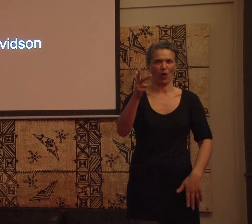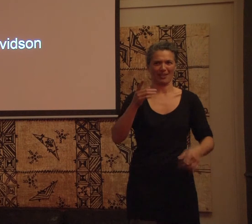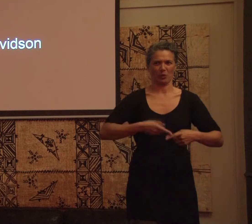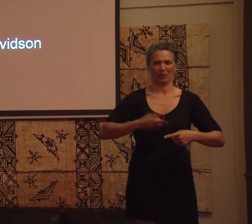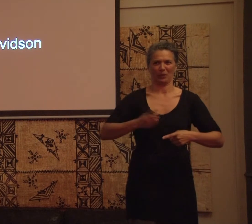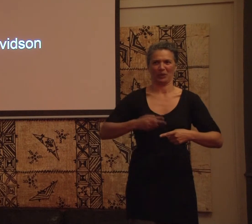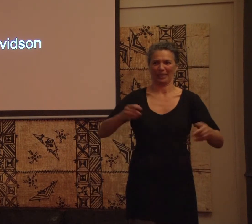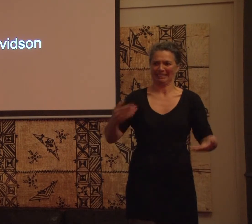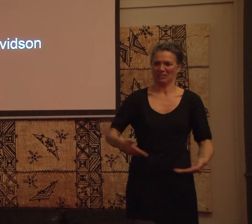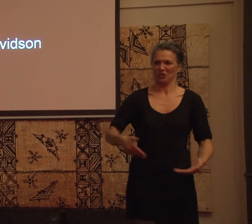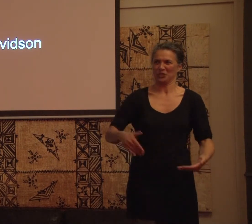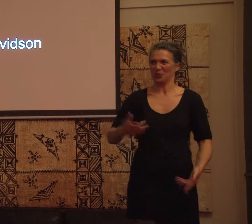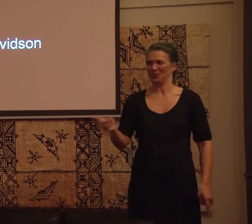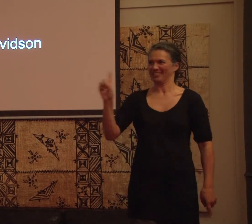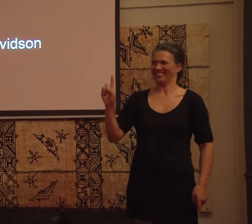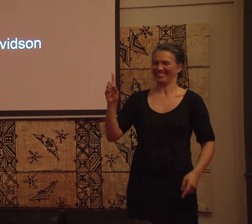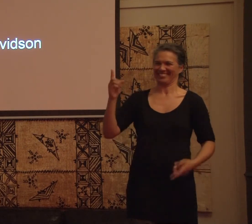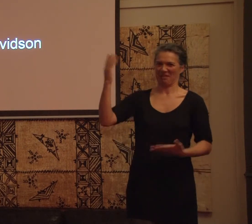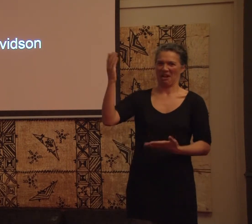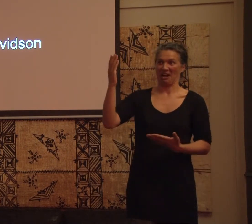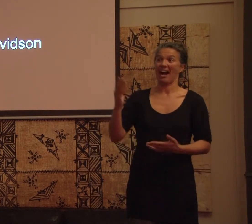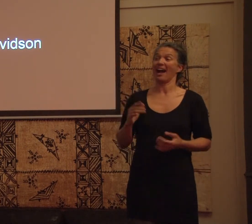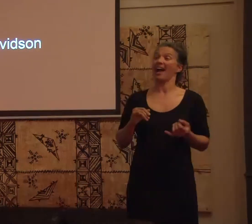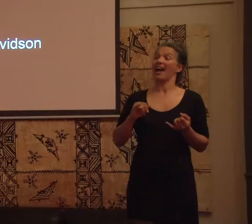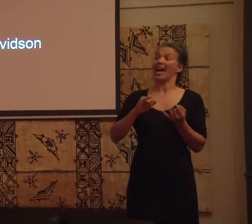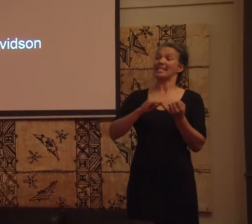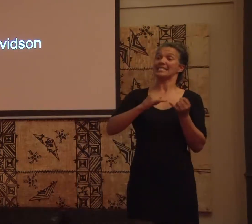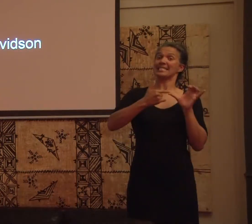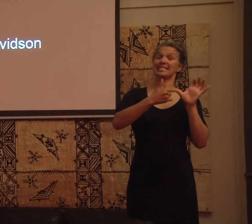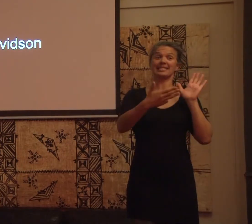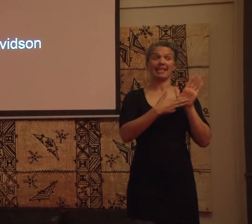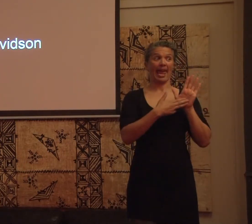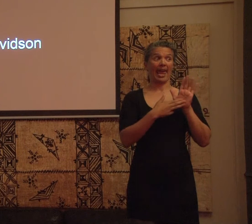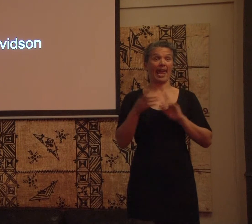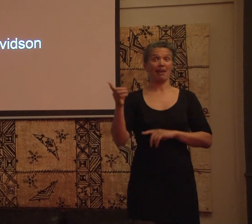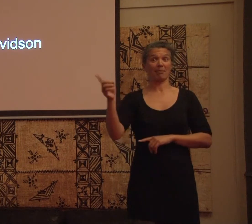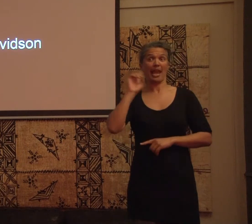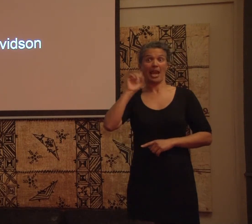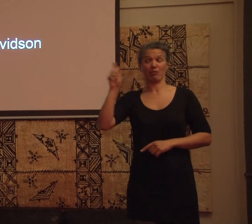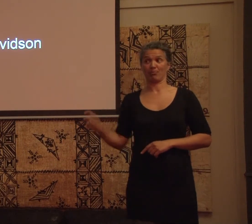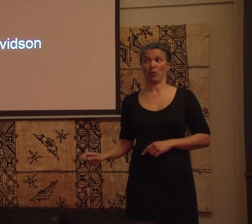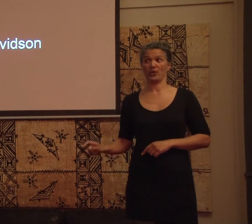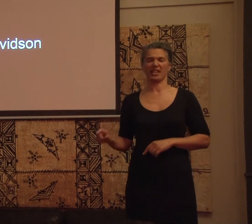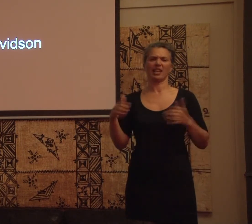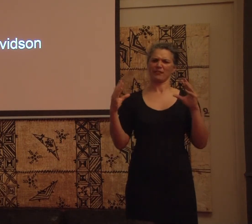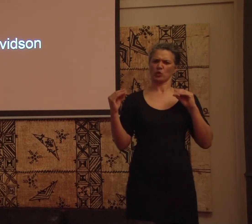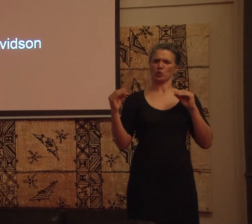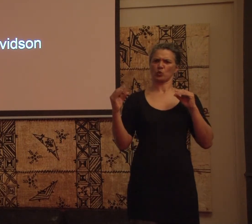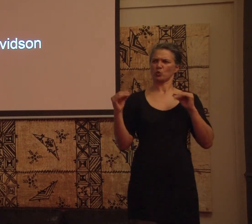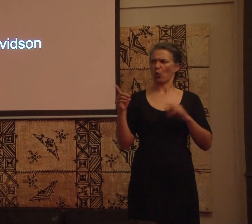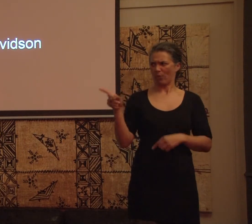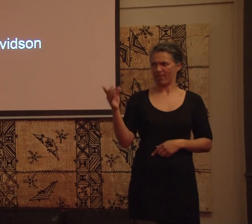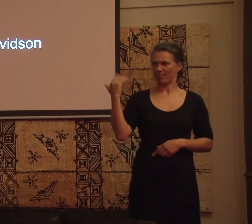introduce him and let him get on with his presentation. Sam is actually a hearing person, because I had a chat with him earlier on, and